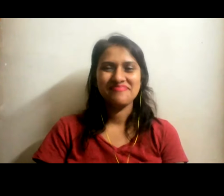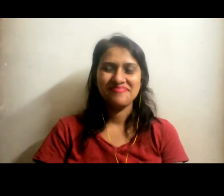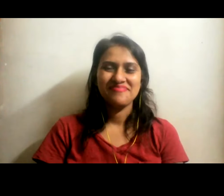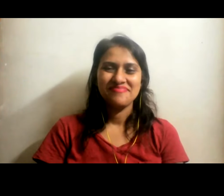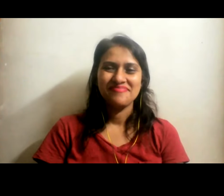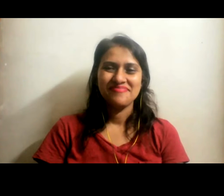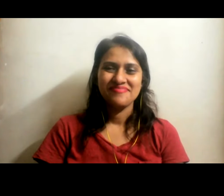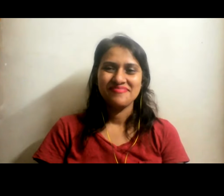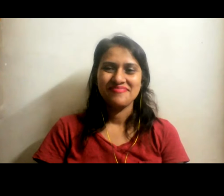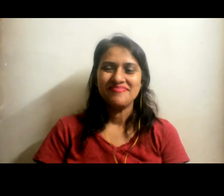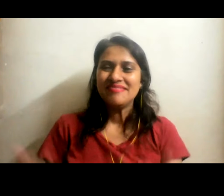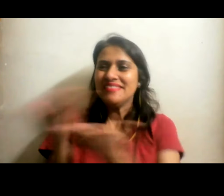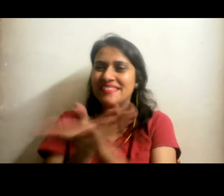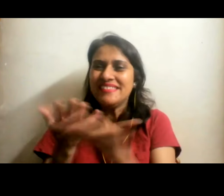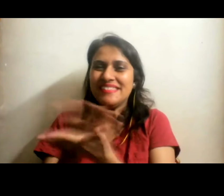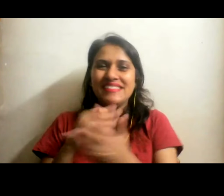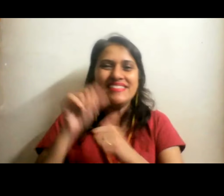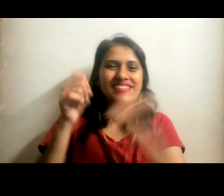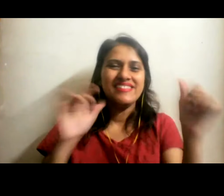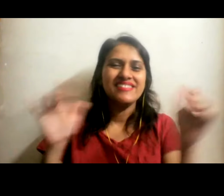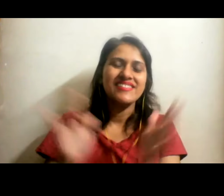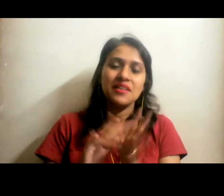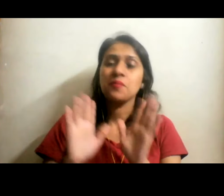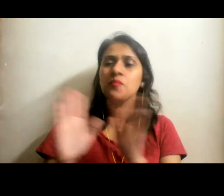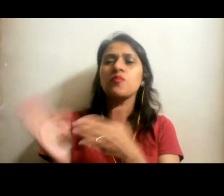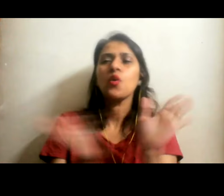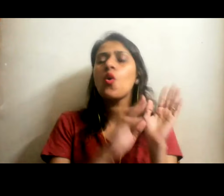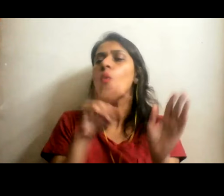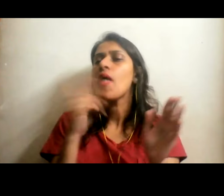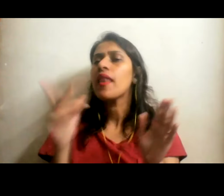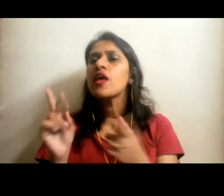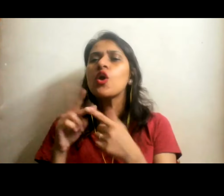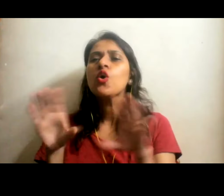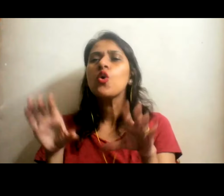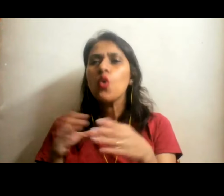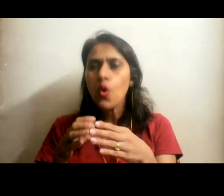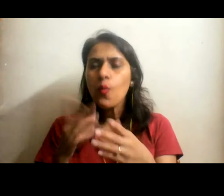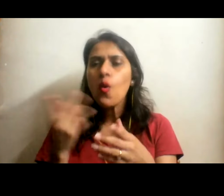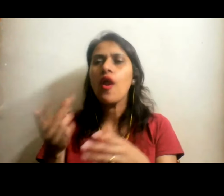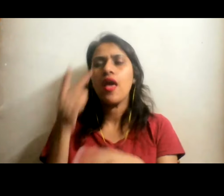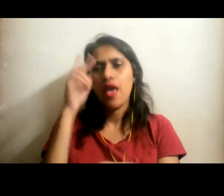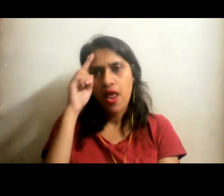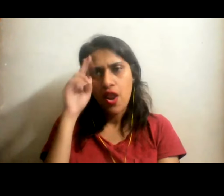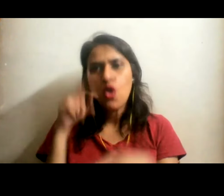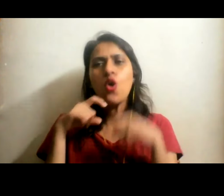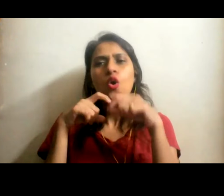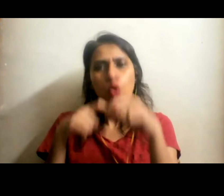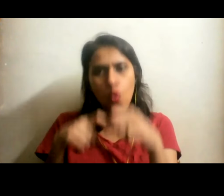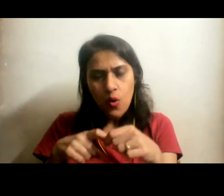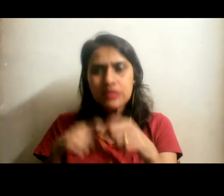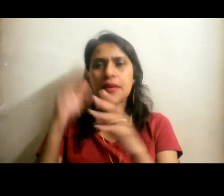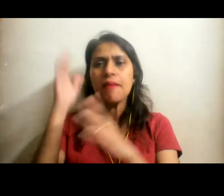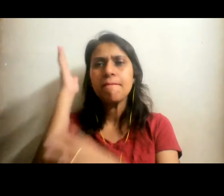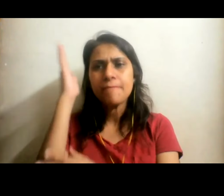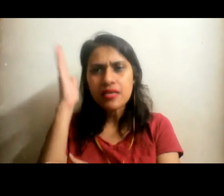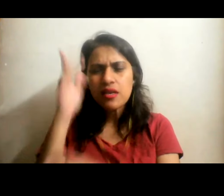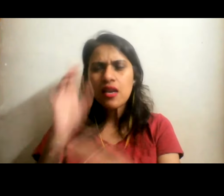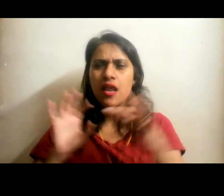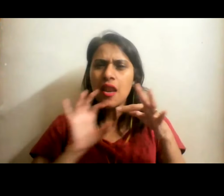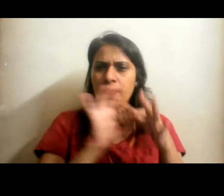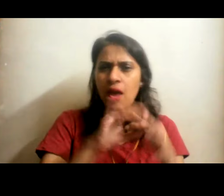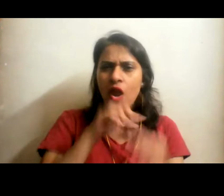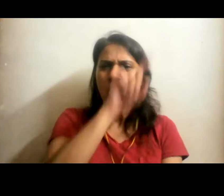yeah. Anybody else? Any other group? Or if you have any questions regarding anything, the presentation today,